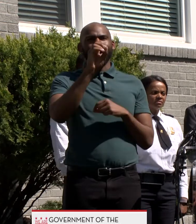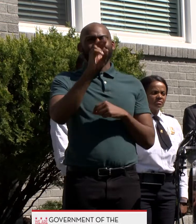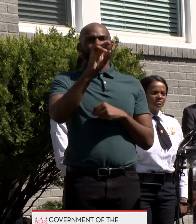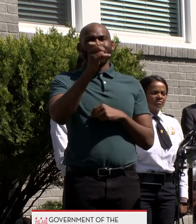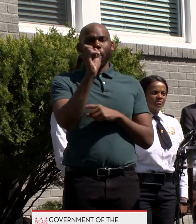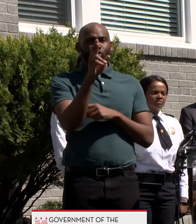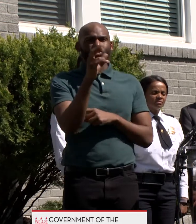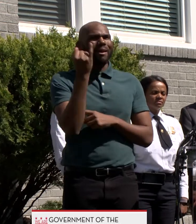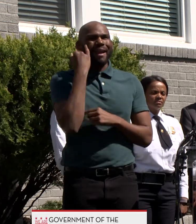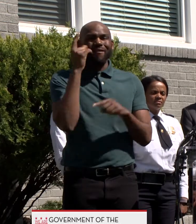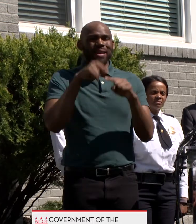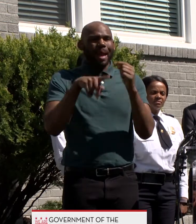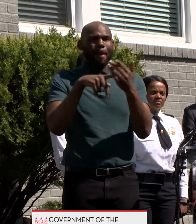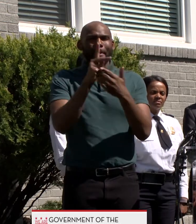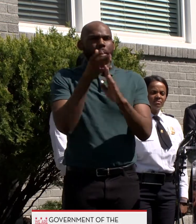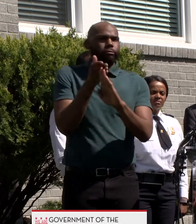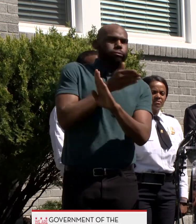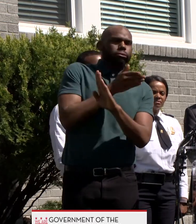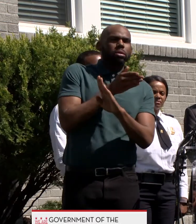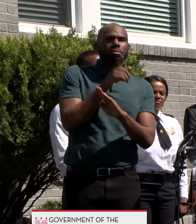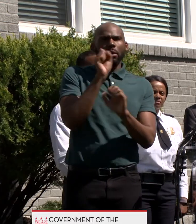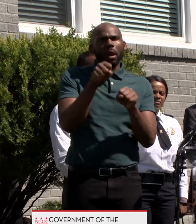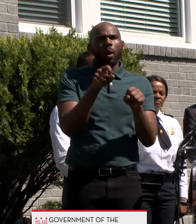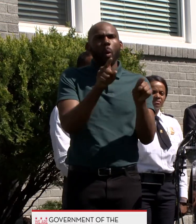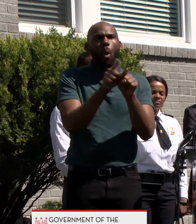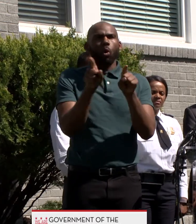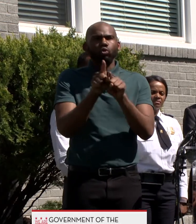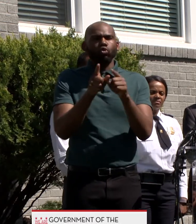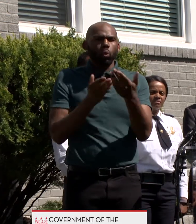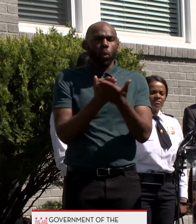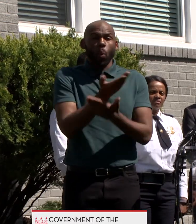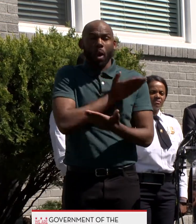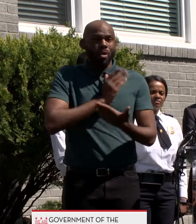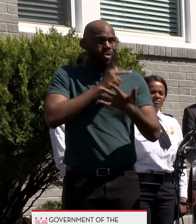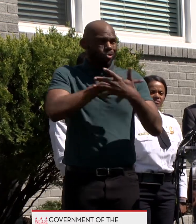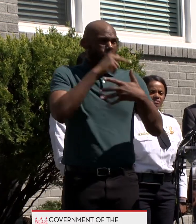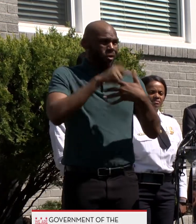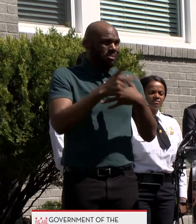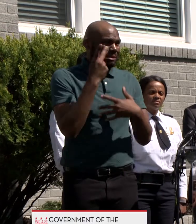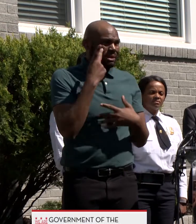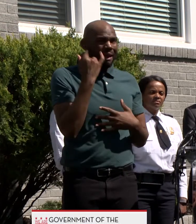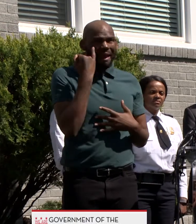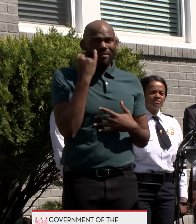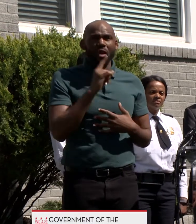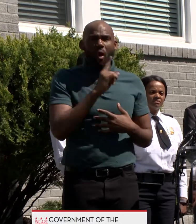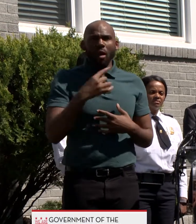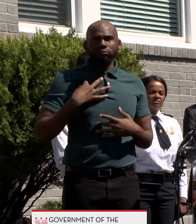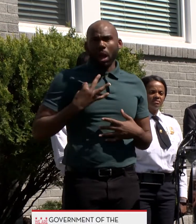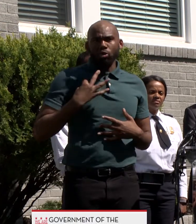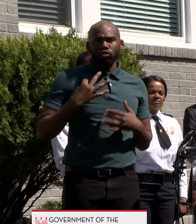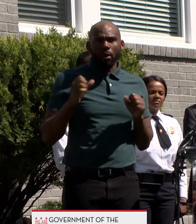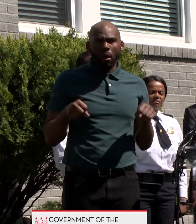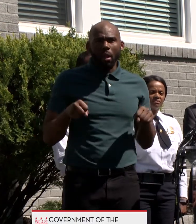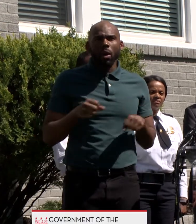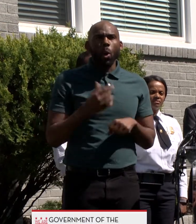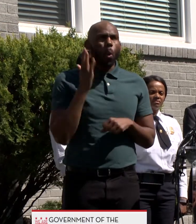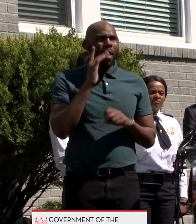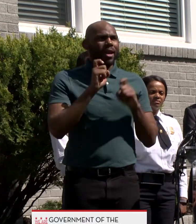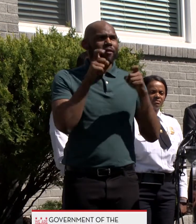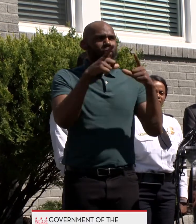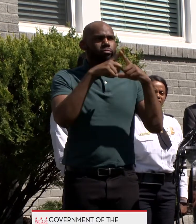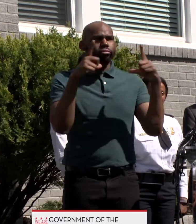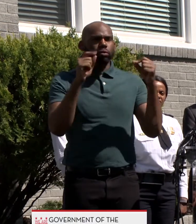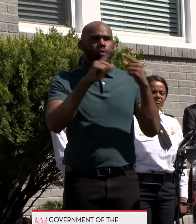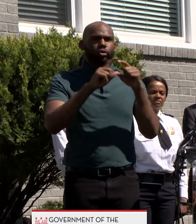able to prepay for the cameras, they can also come through our programs to see if they're eligible, and we'll give you a voucher to